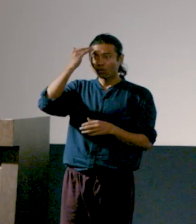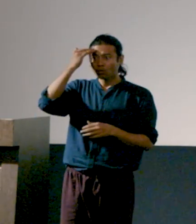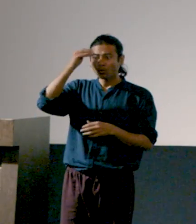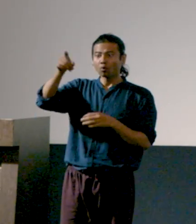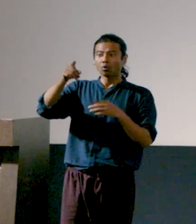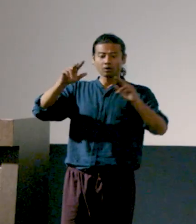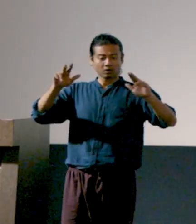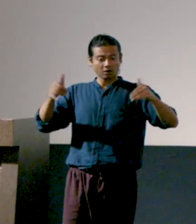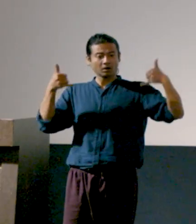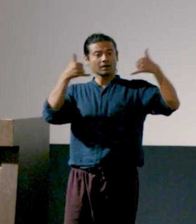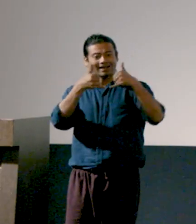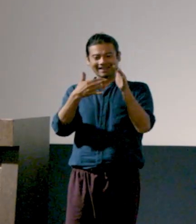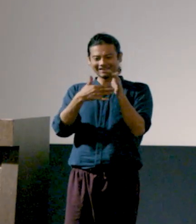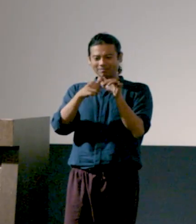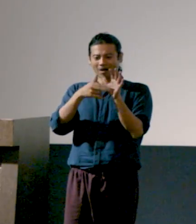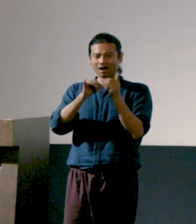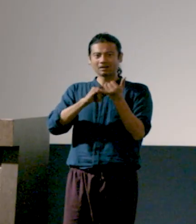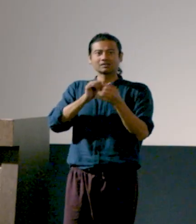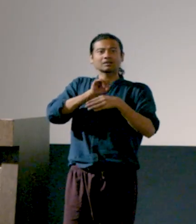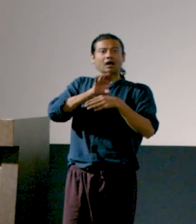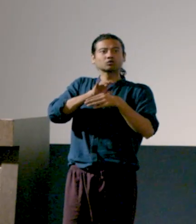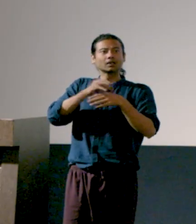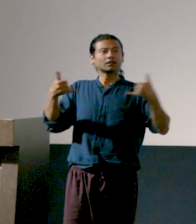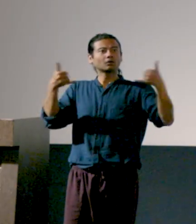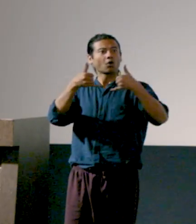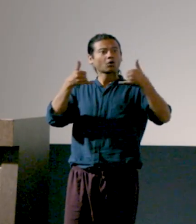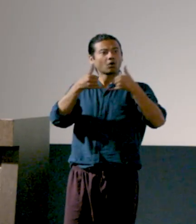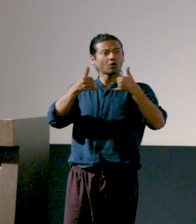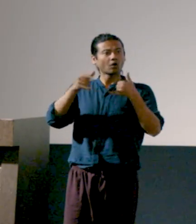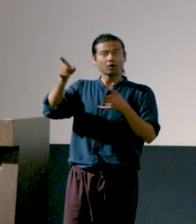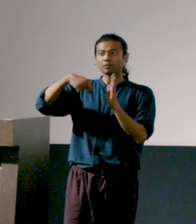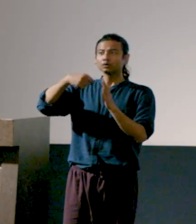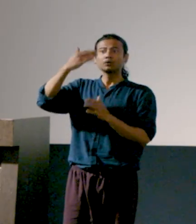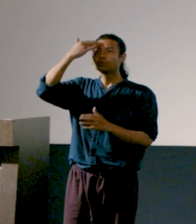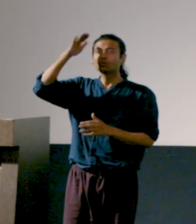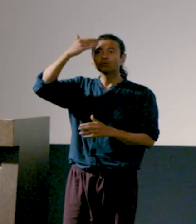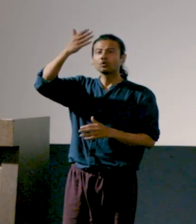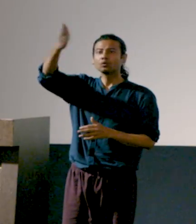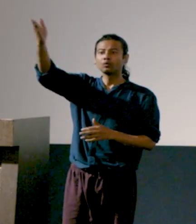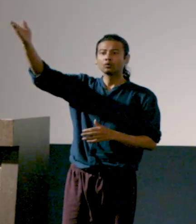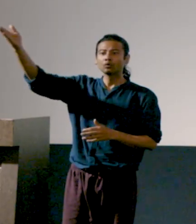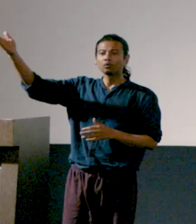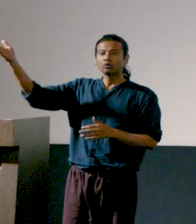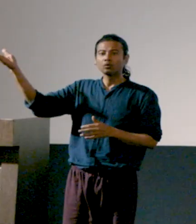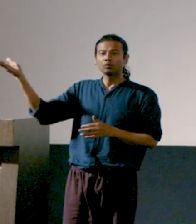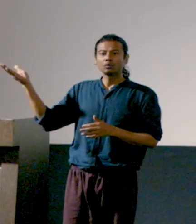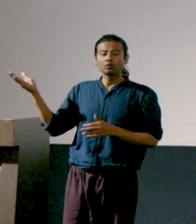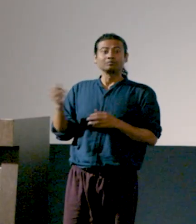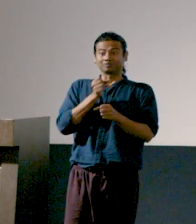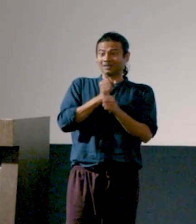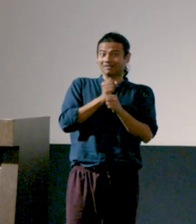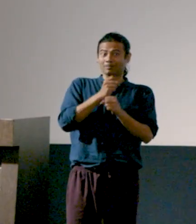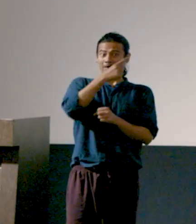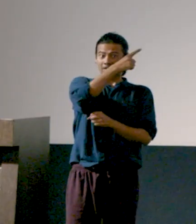single person would be able to. While the government is trying to do the IEC campaign, and Goa is one of the